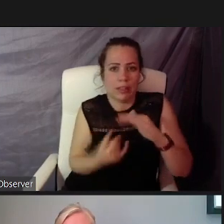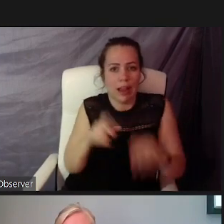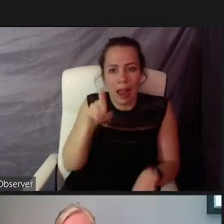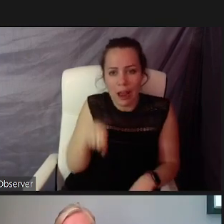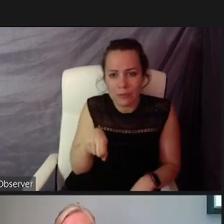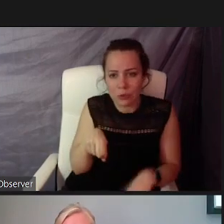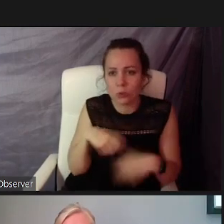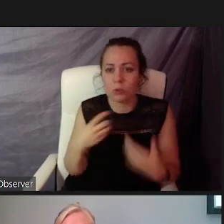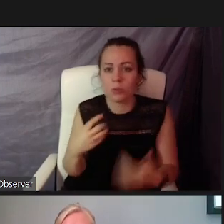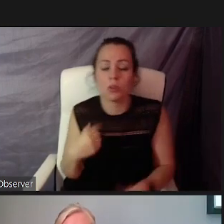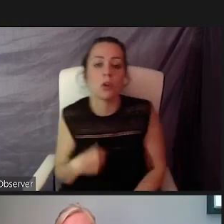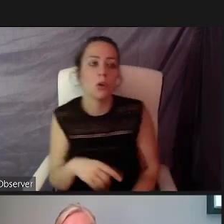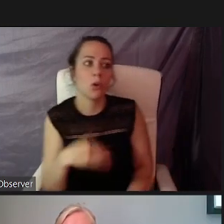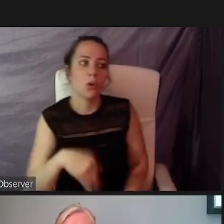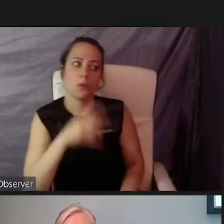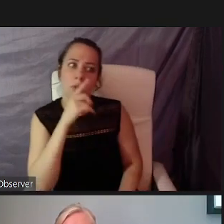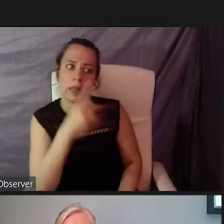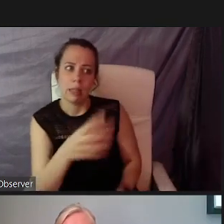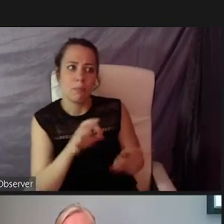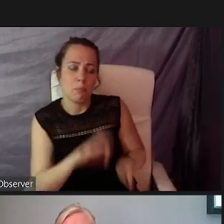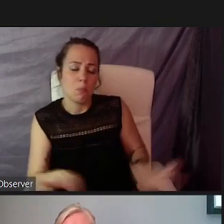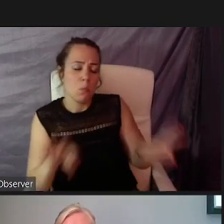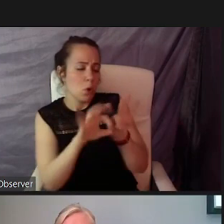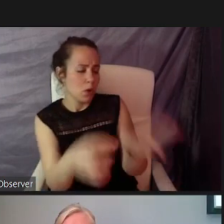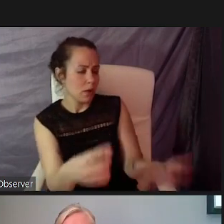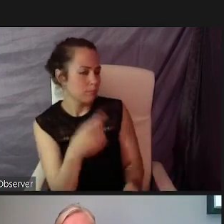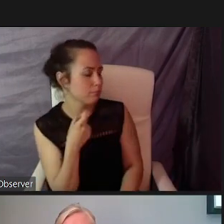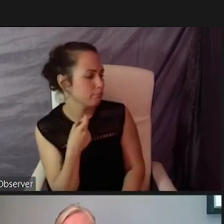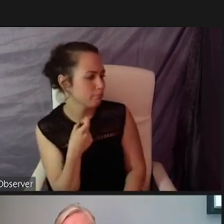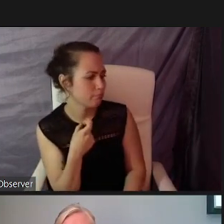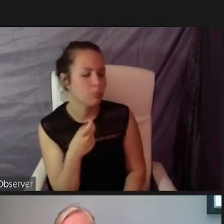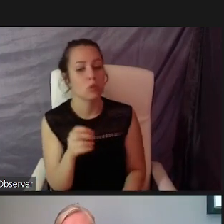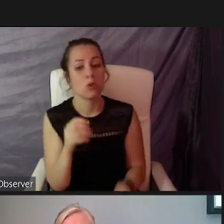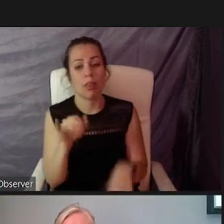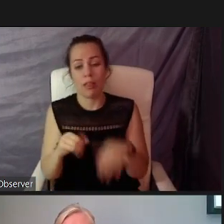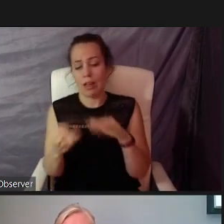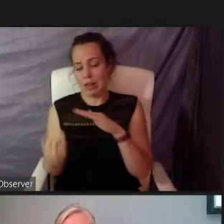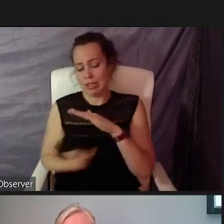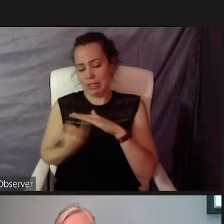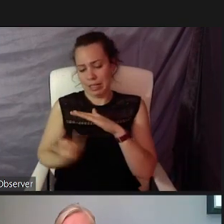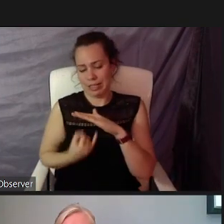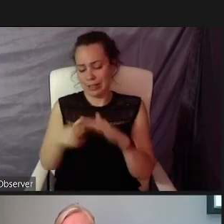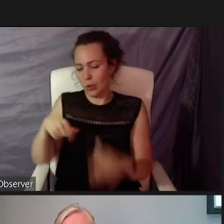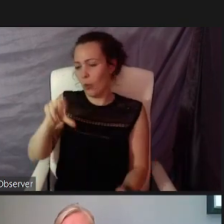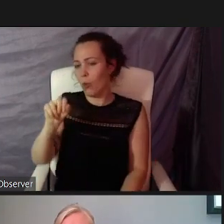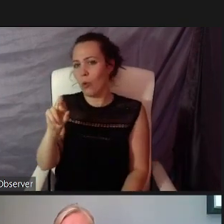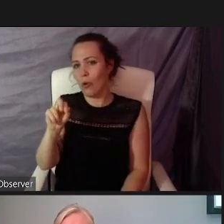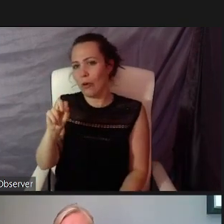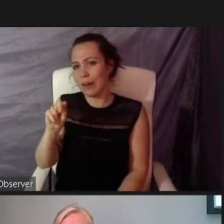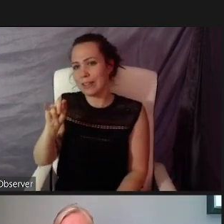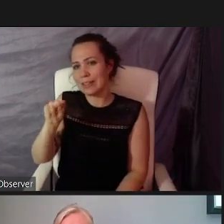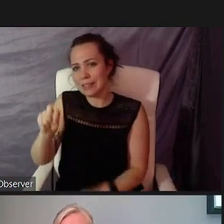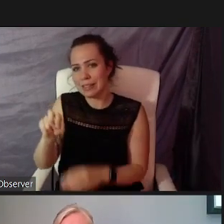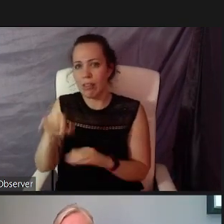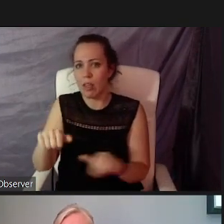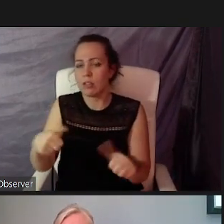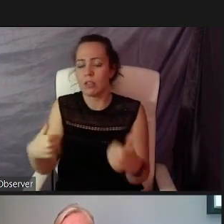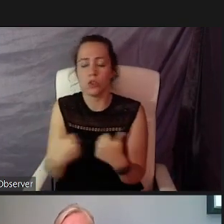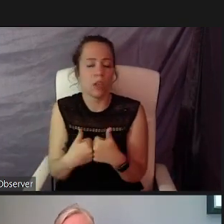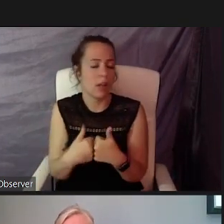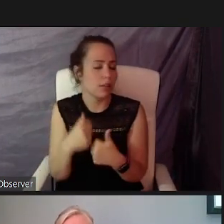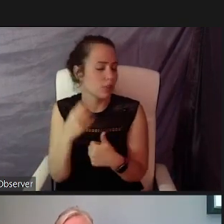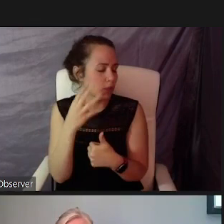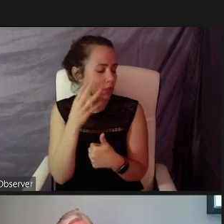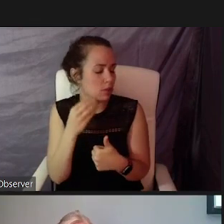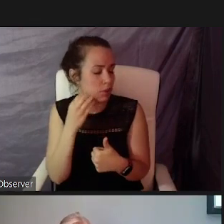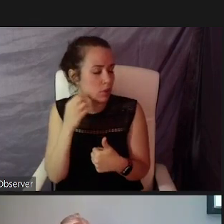question. Being in some form of isolation or quarantine is a challenging experience for your mental